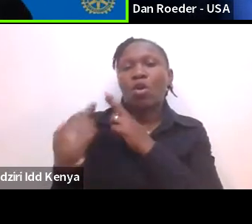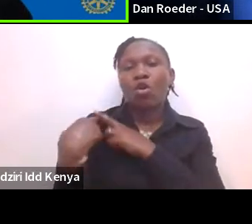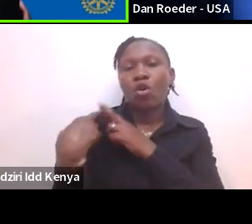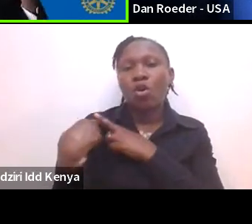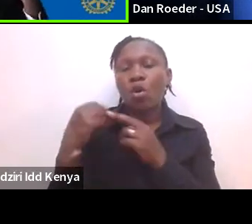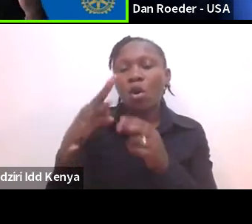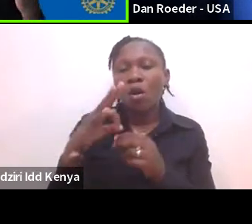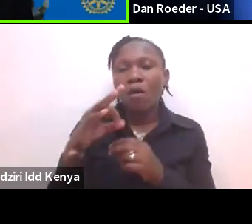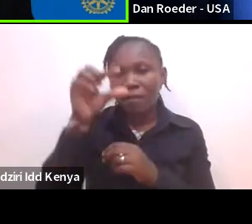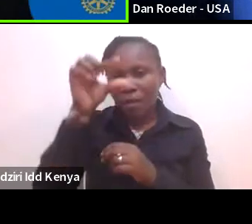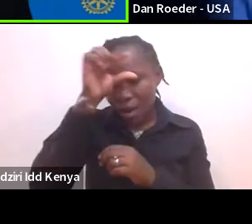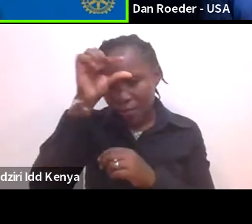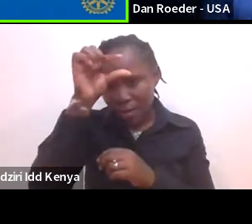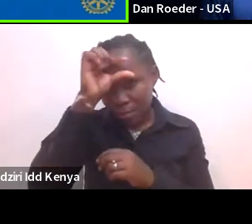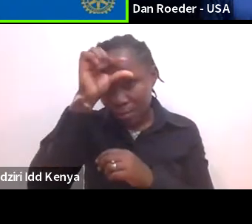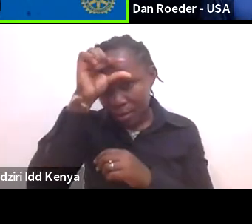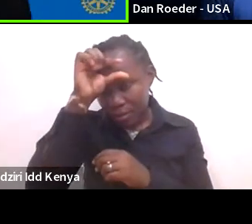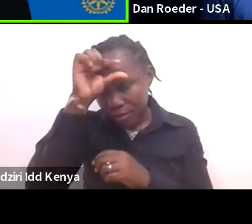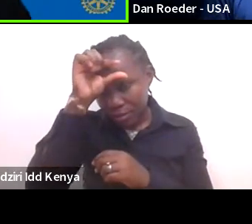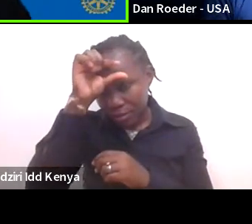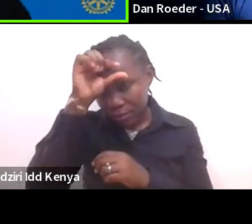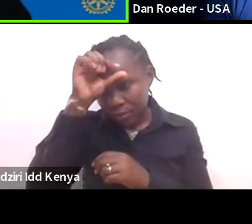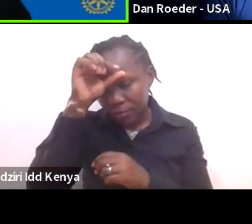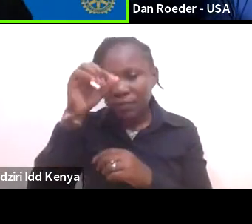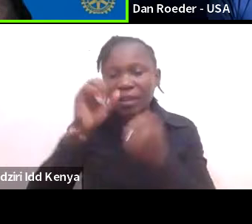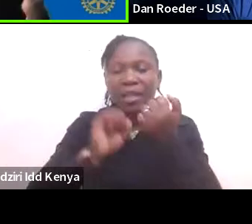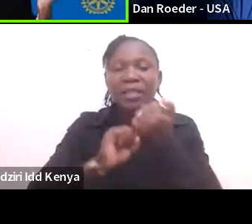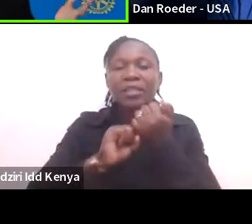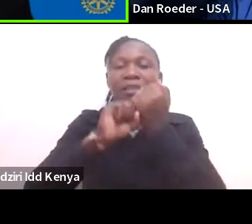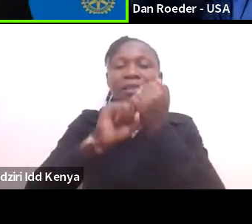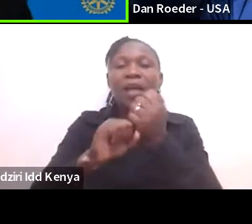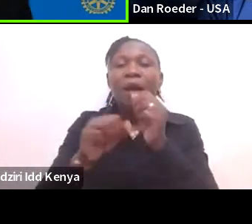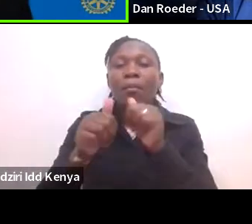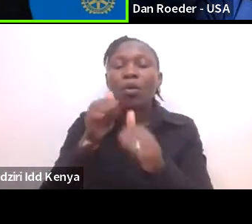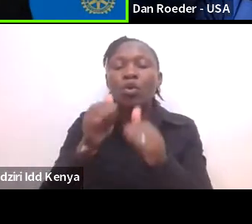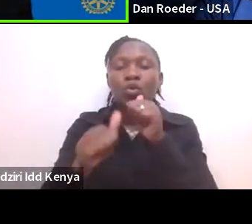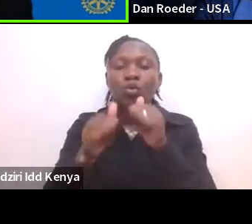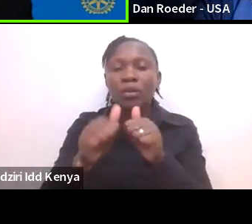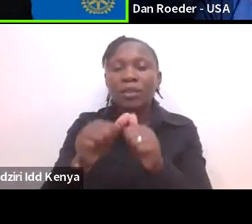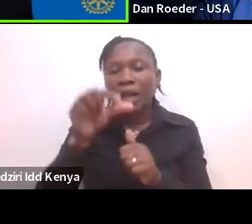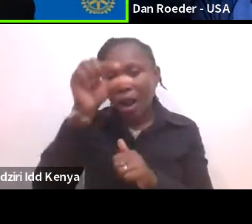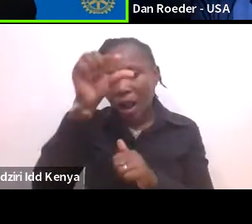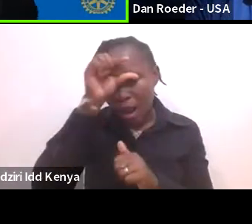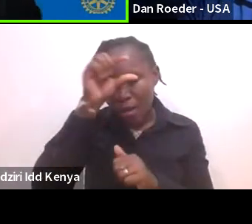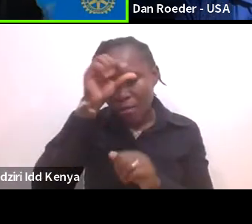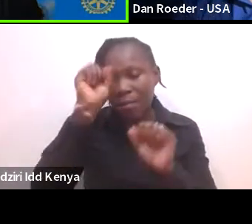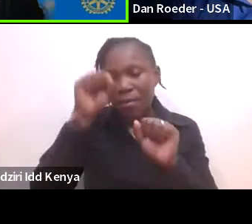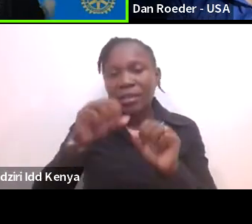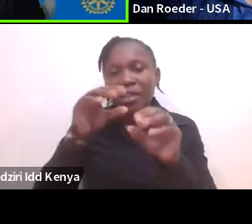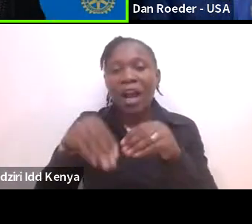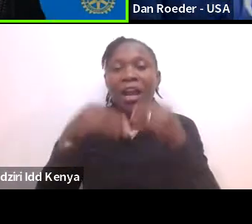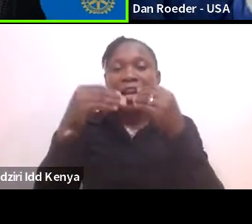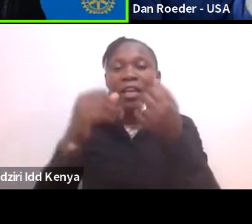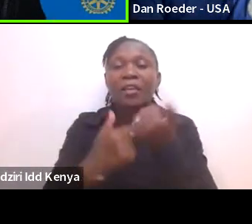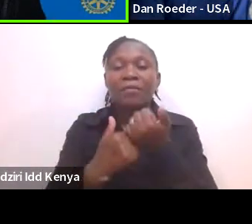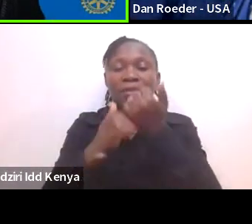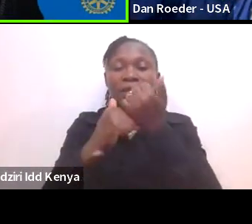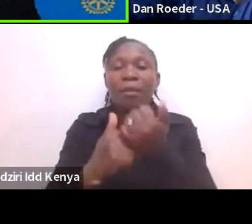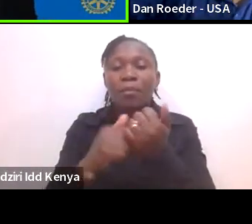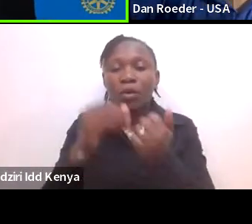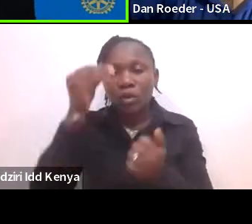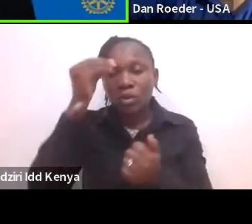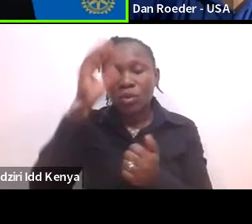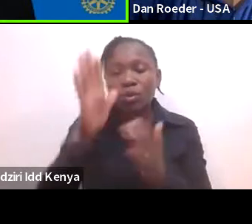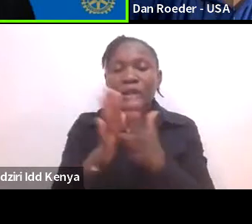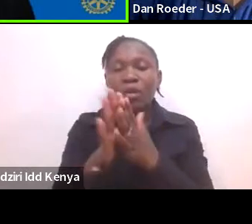what types of support can governments in different countries provide to help students with disabilities